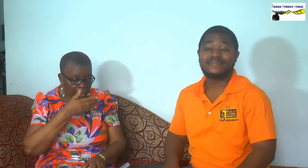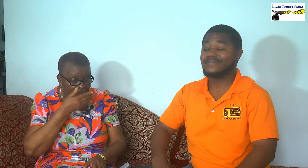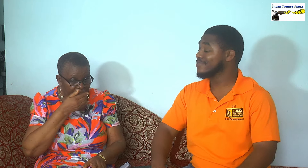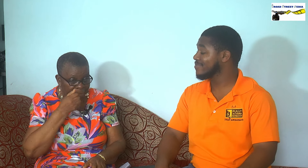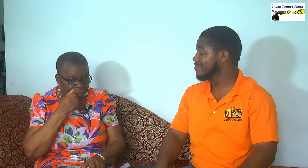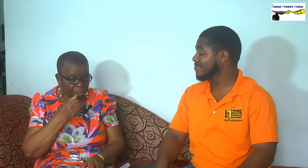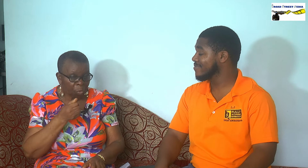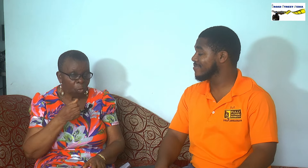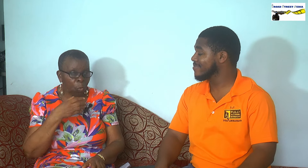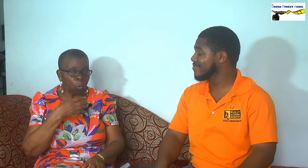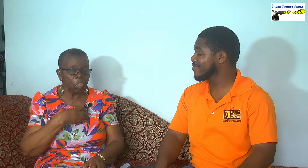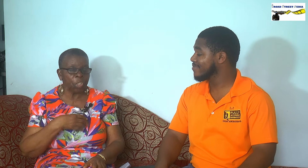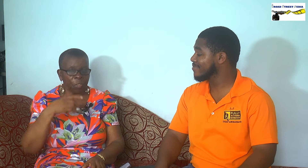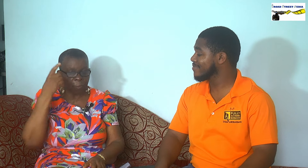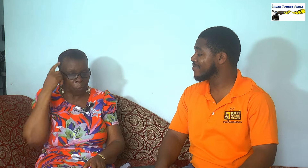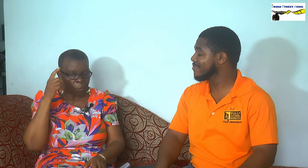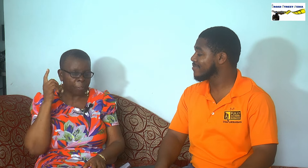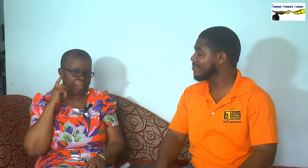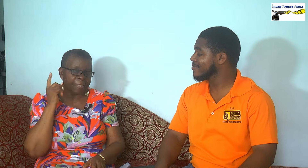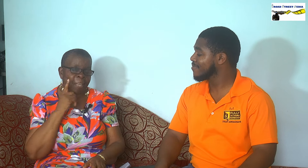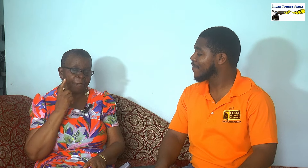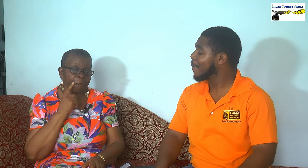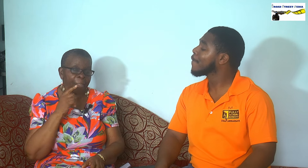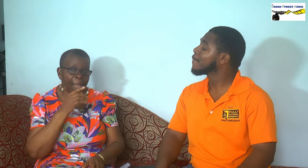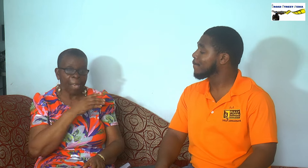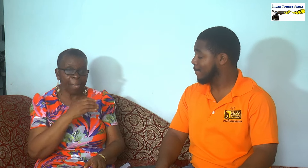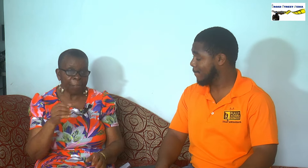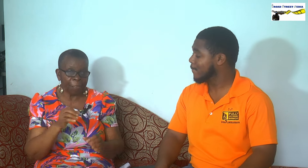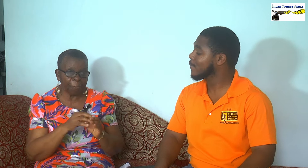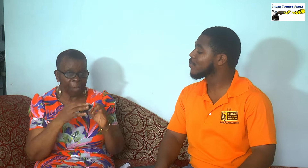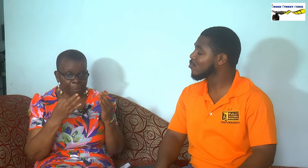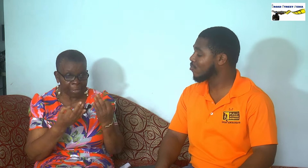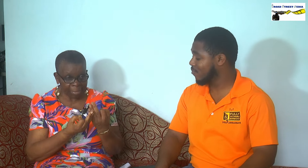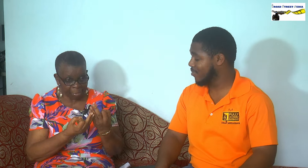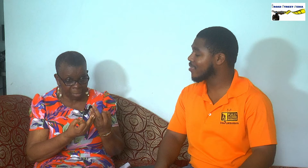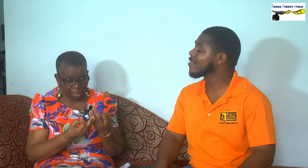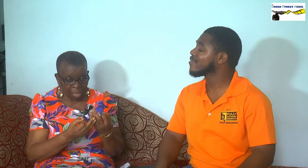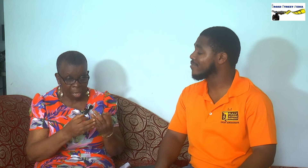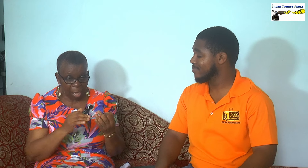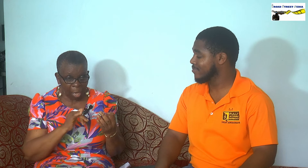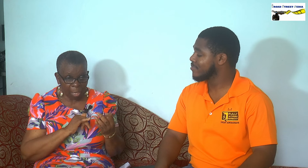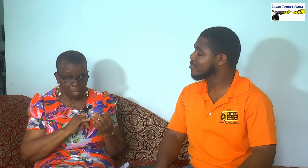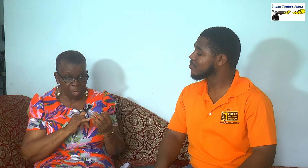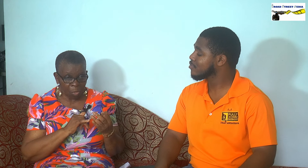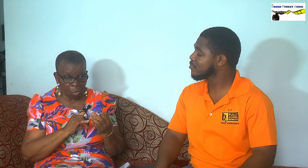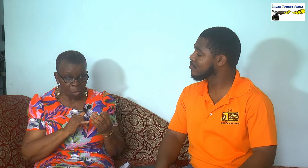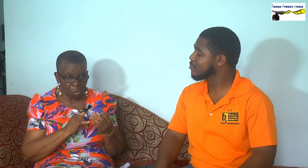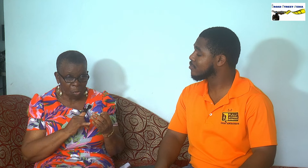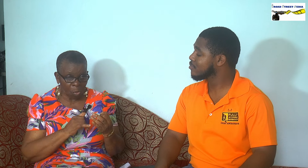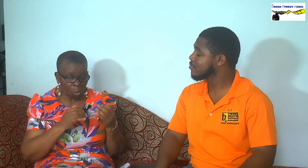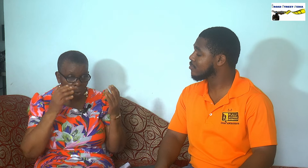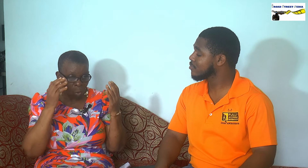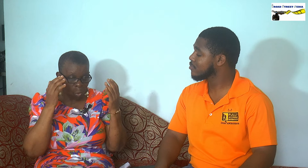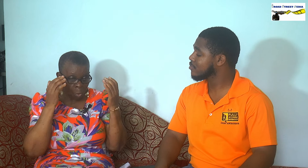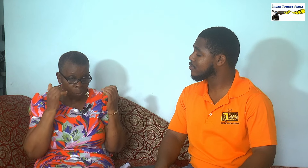And best wishes for the deaf and their family. I hope